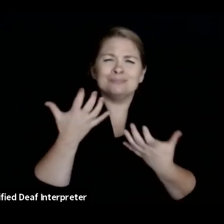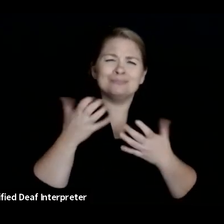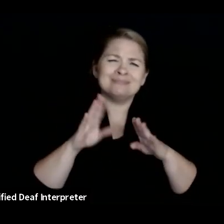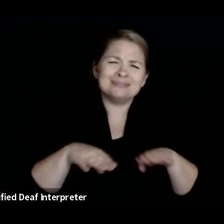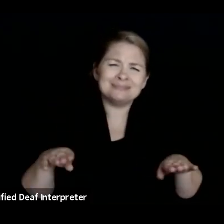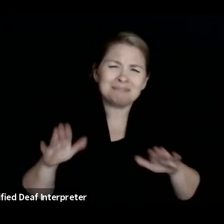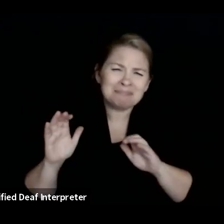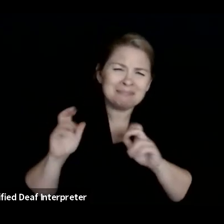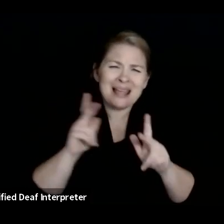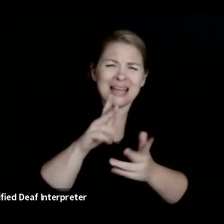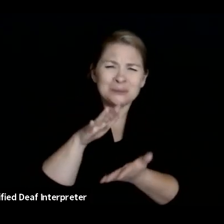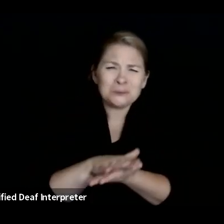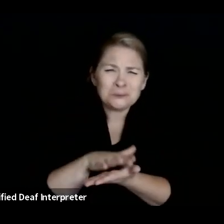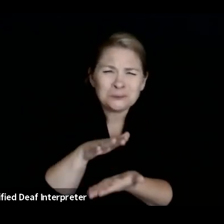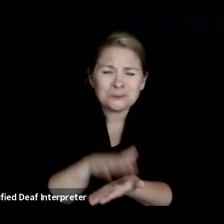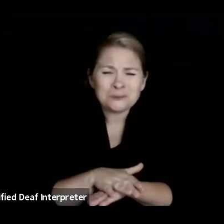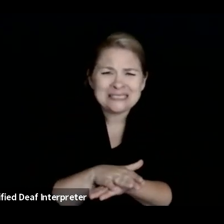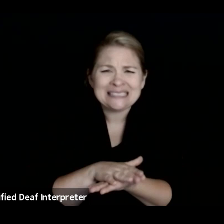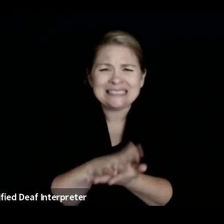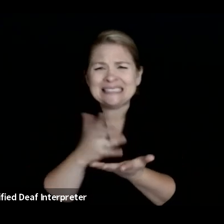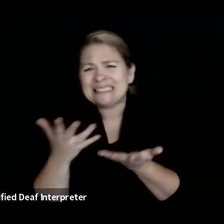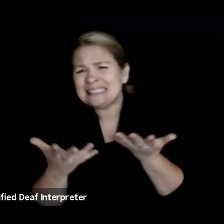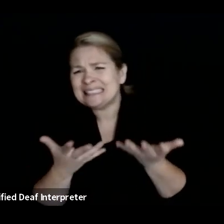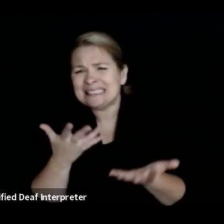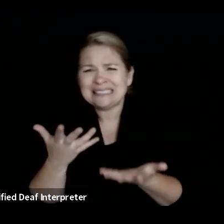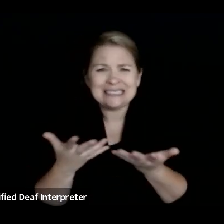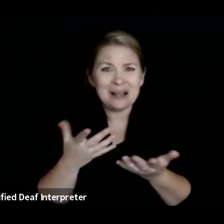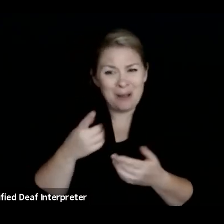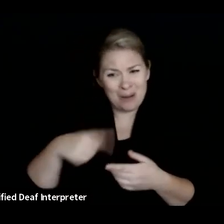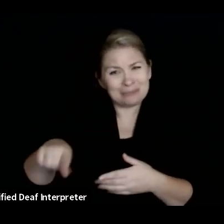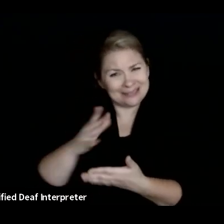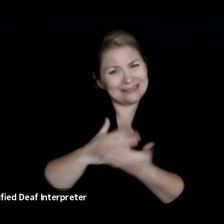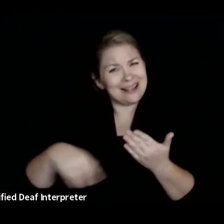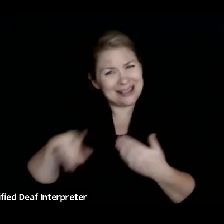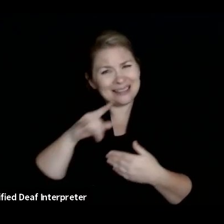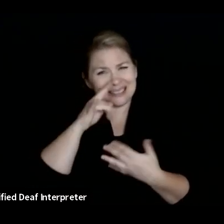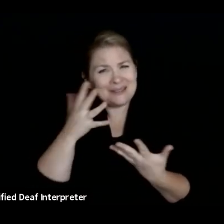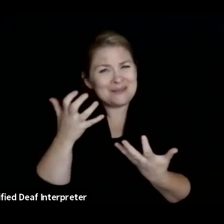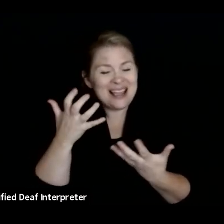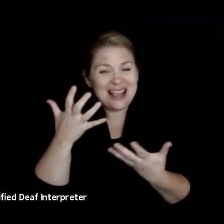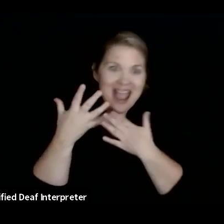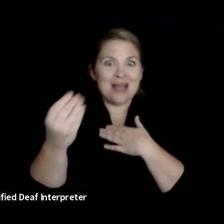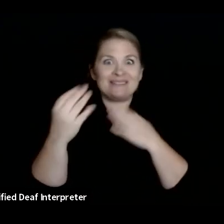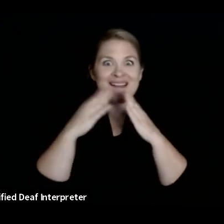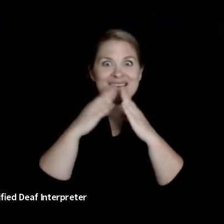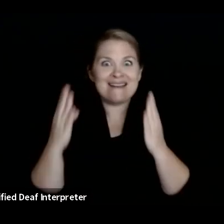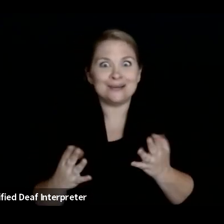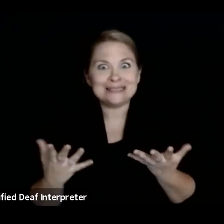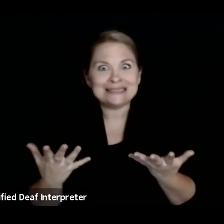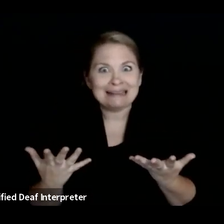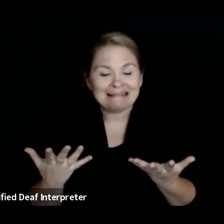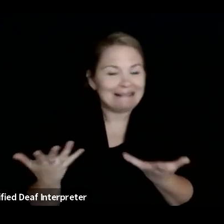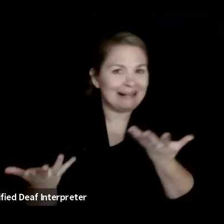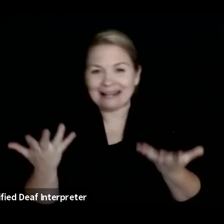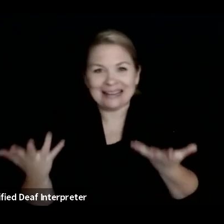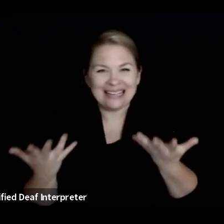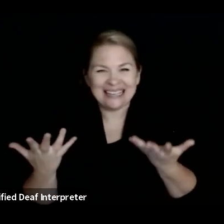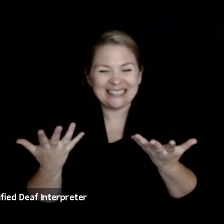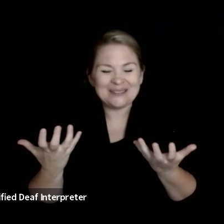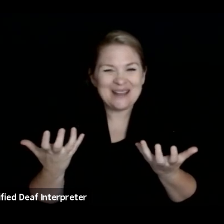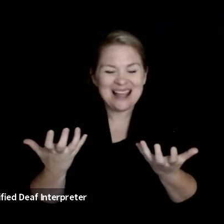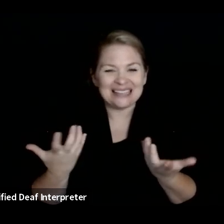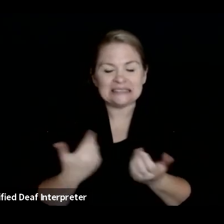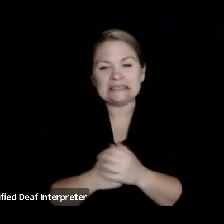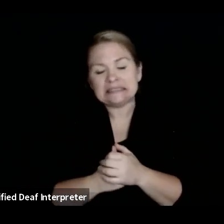the house. But either way, with all these indicators going in the wrong direction, I mean, what does the health department think about school reopenings? Do we